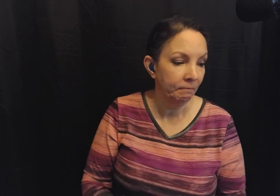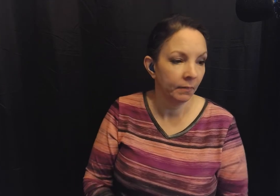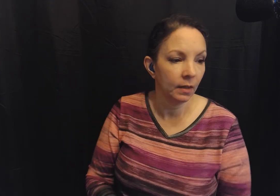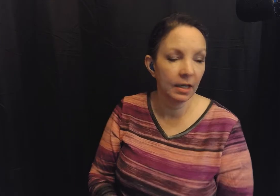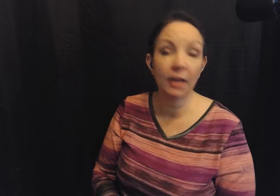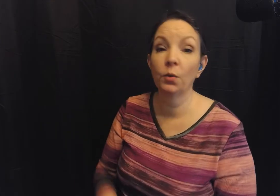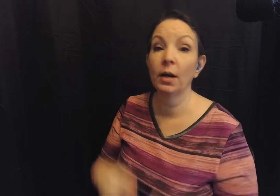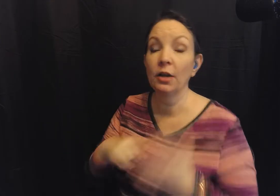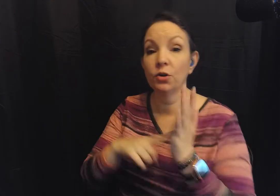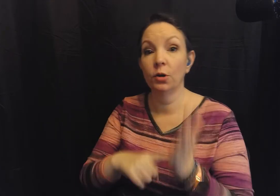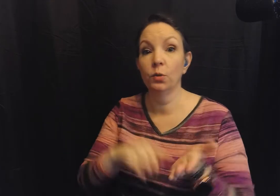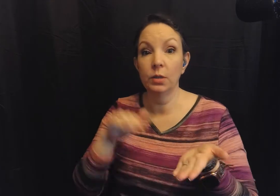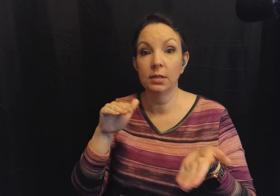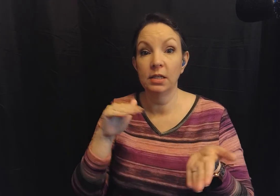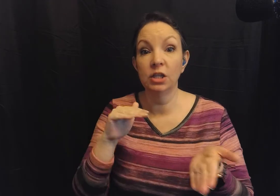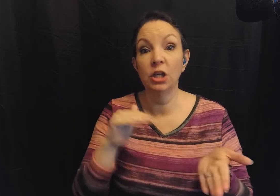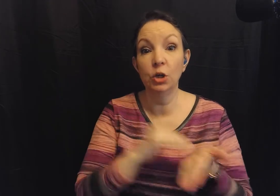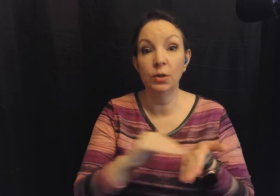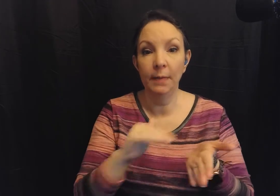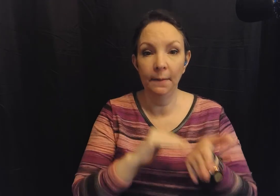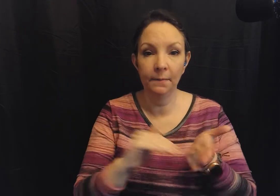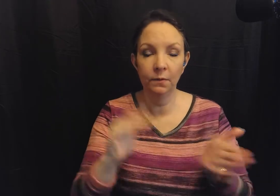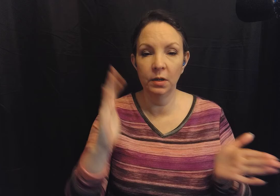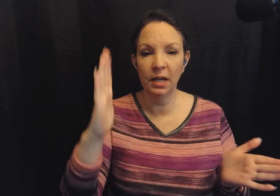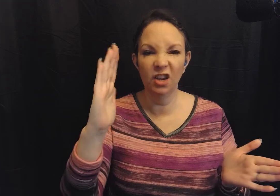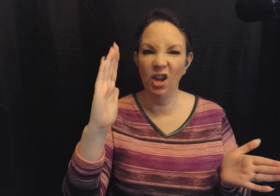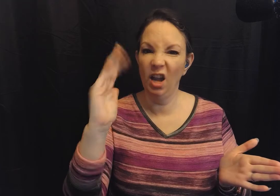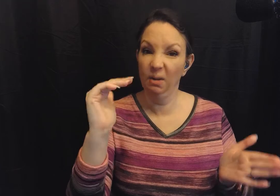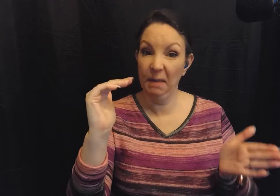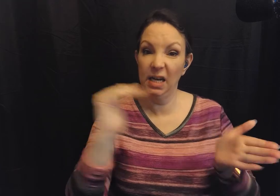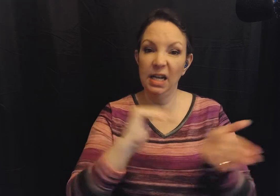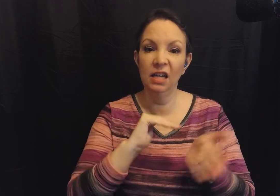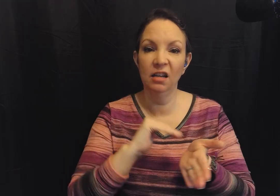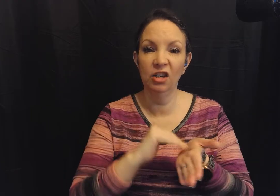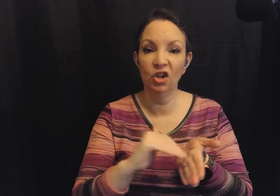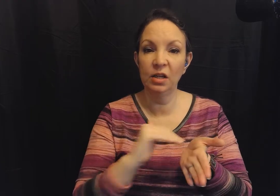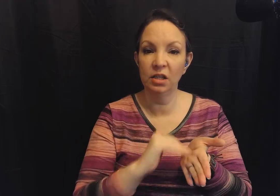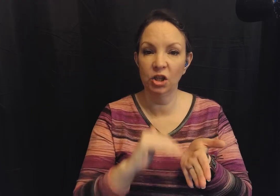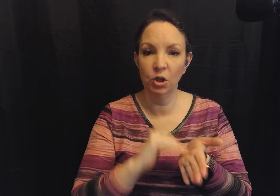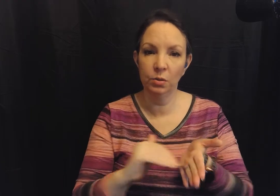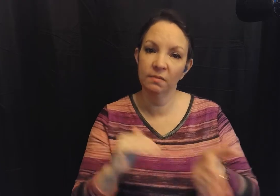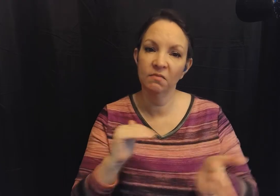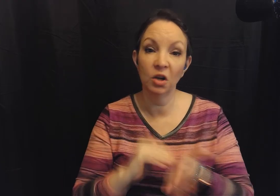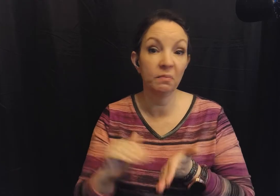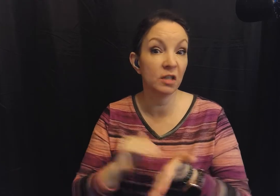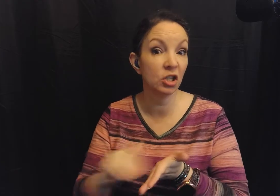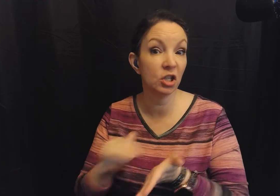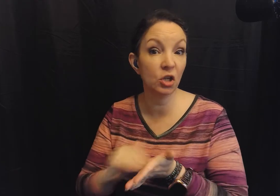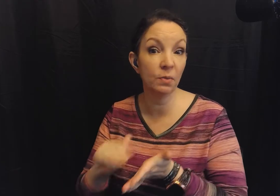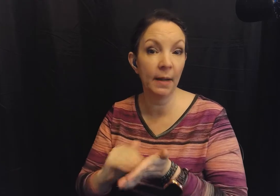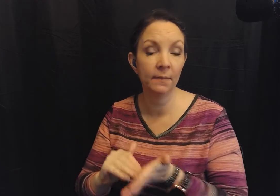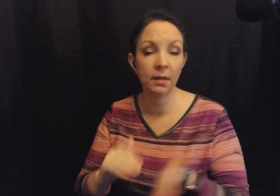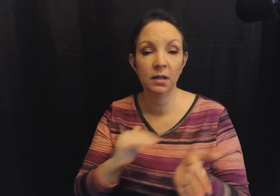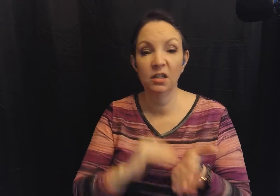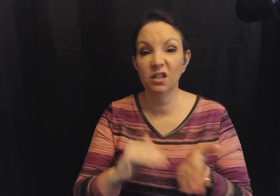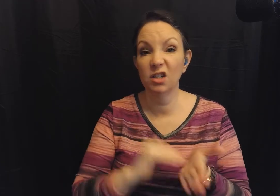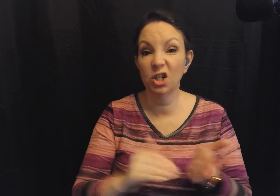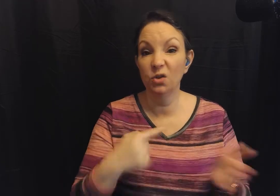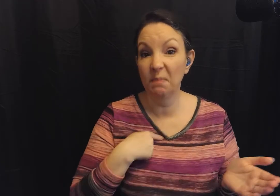The other one I showed was excuse me. You're taking your hand and bending it, and you're going to excuse. You go, excuse me. Excuse me,